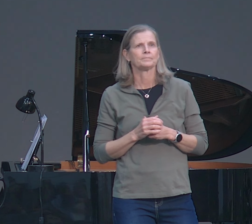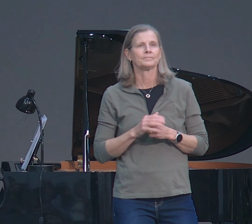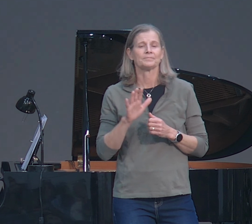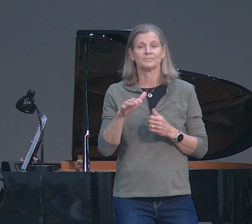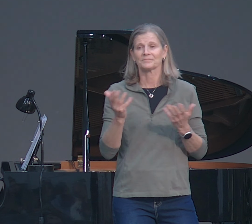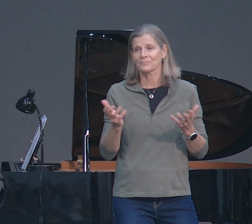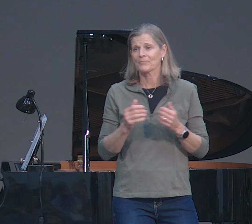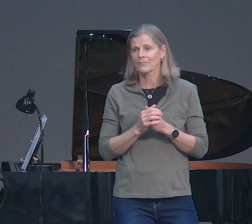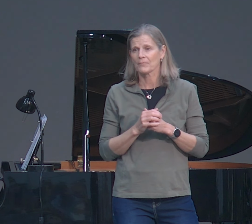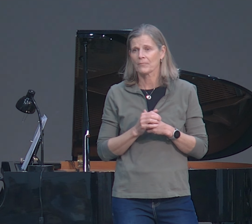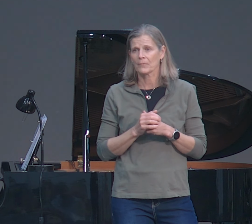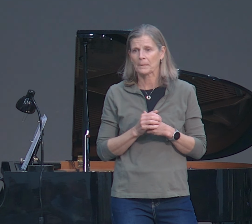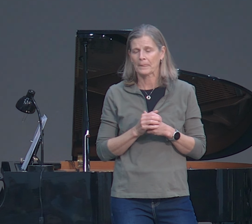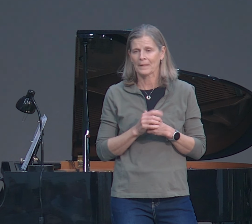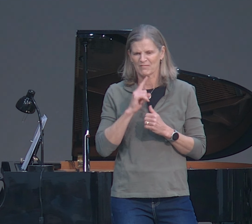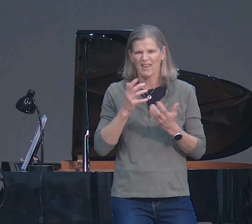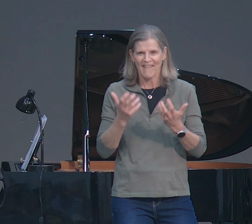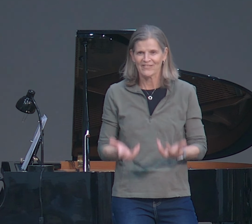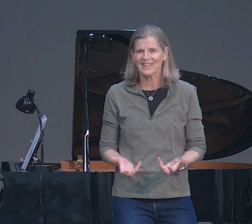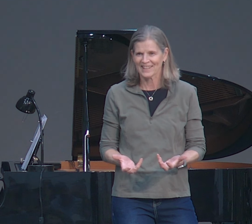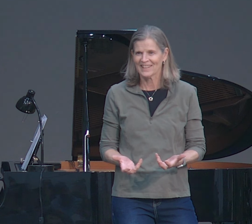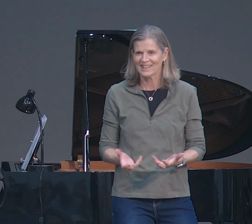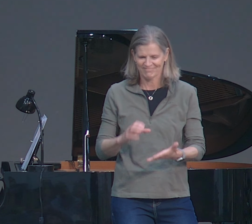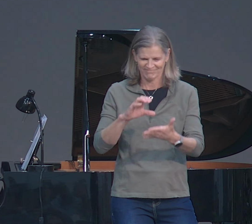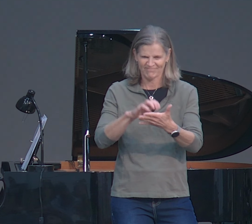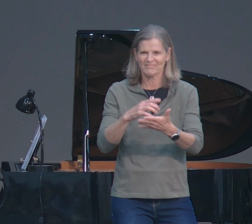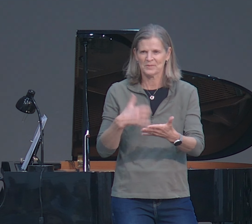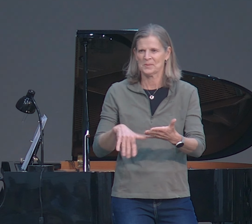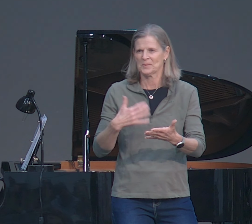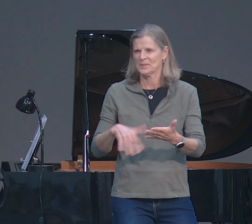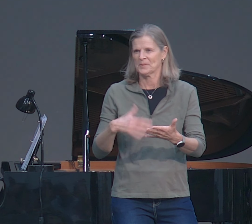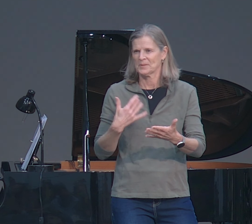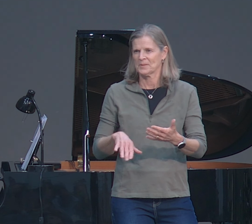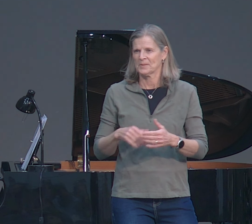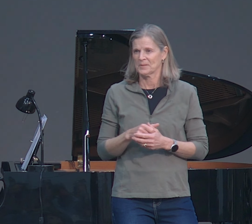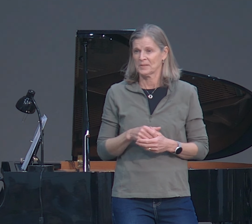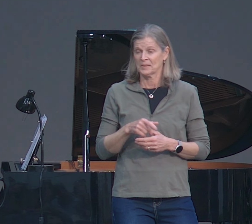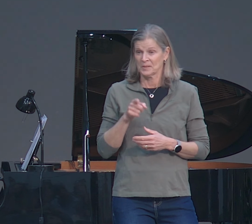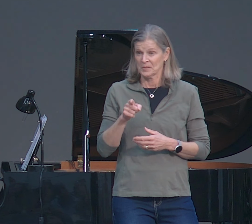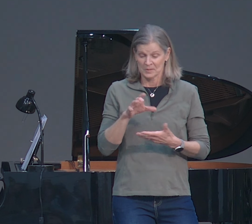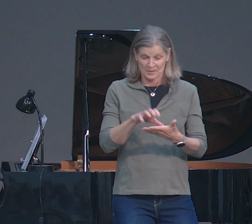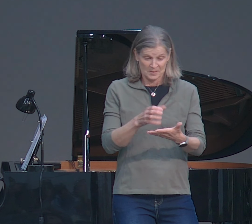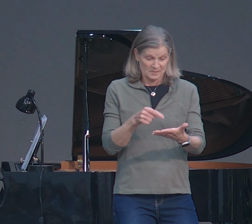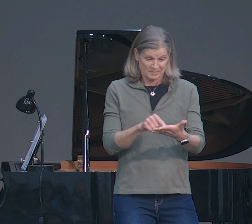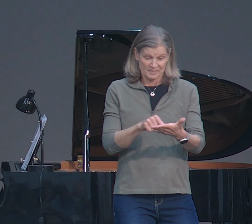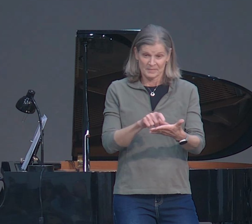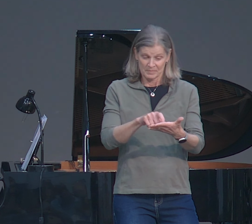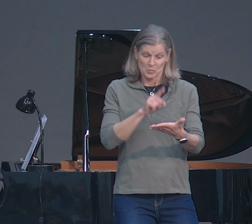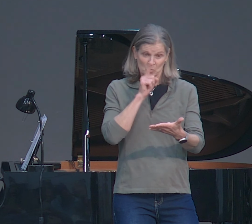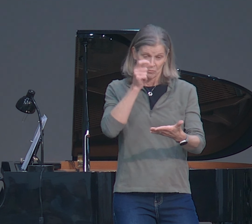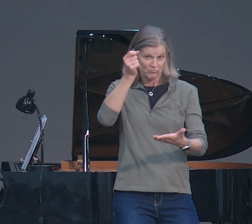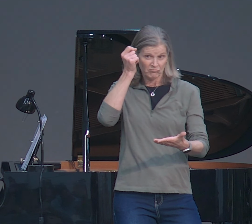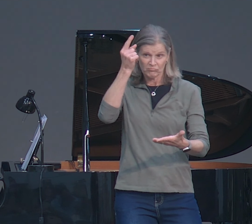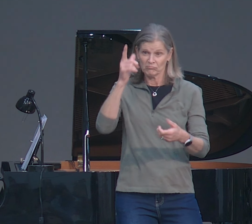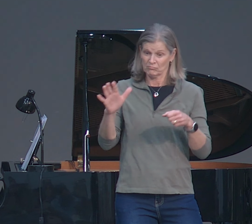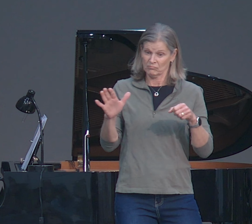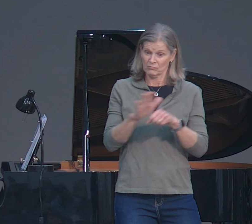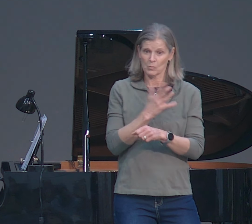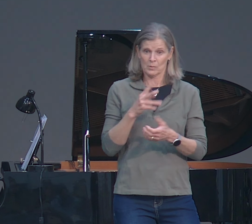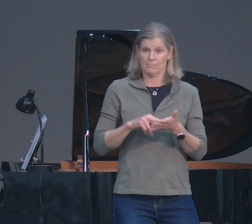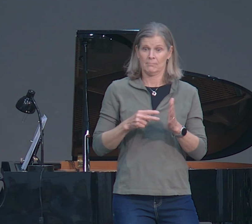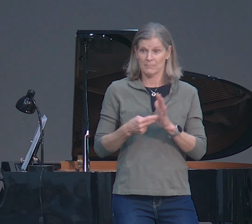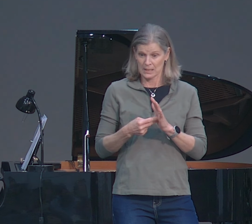Well, kind of a heavy passage, huh? In order for us to take this message from Jesus and fully understand what it